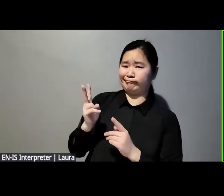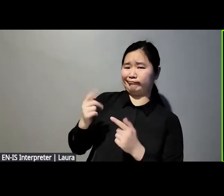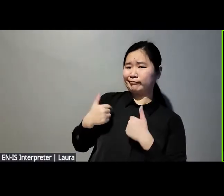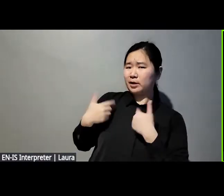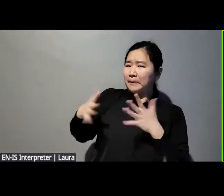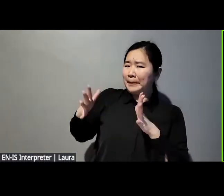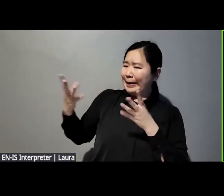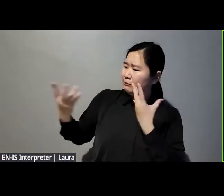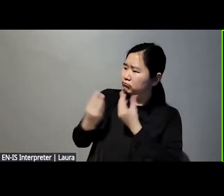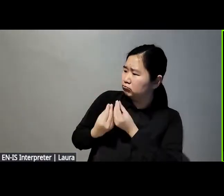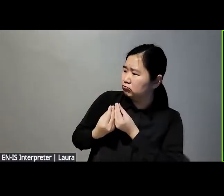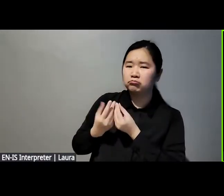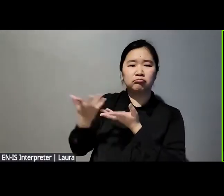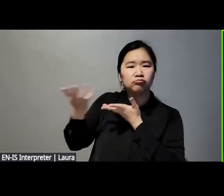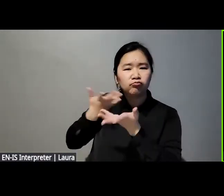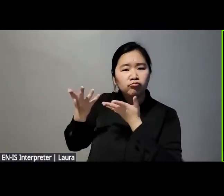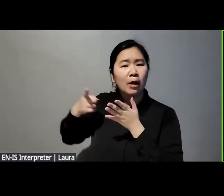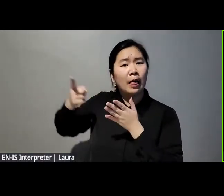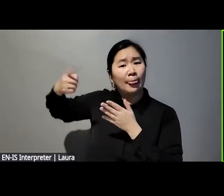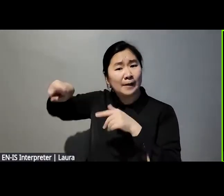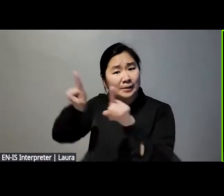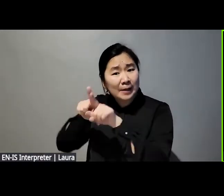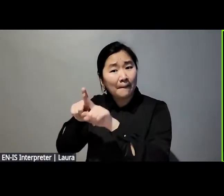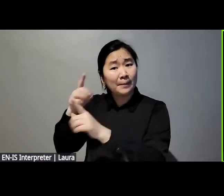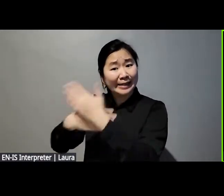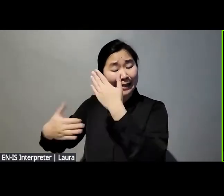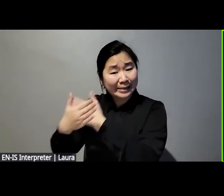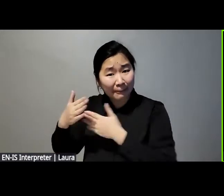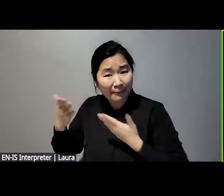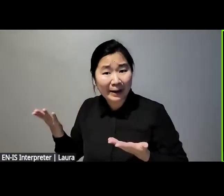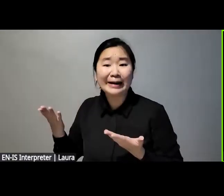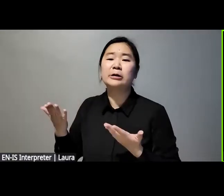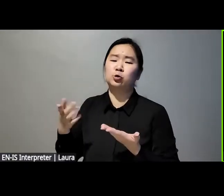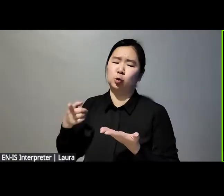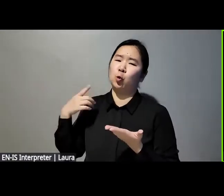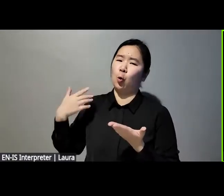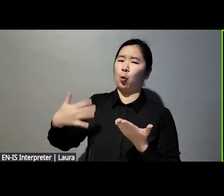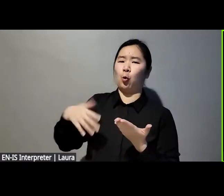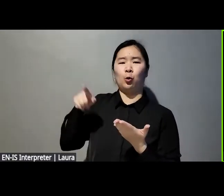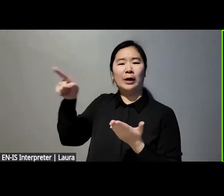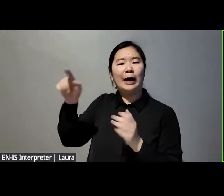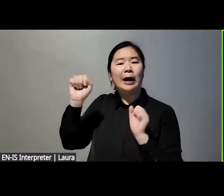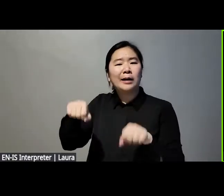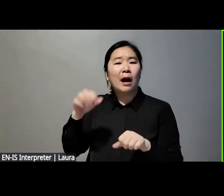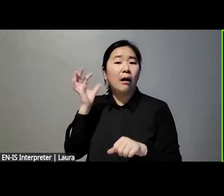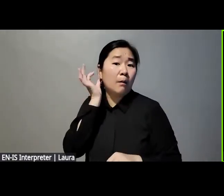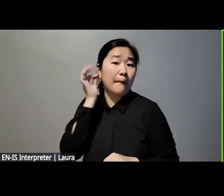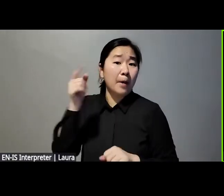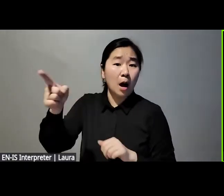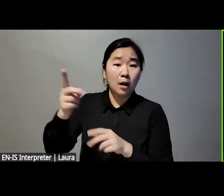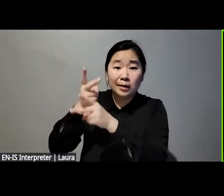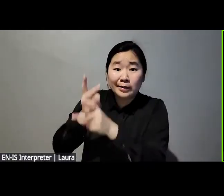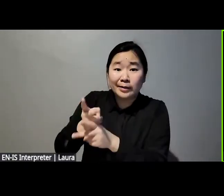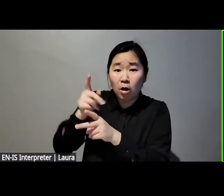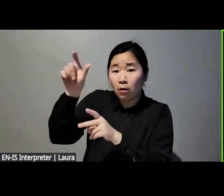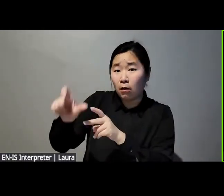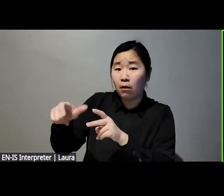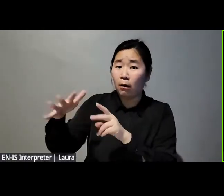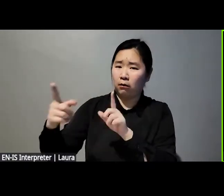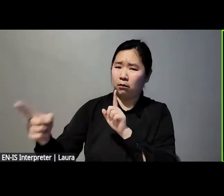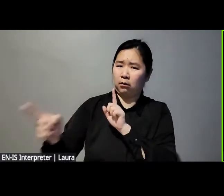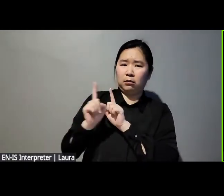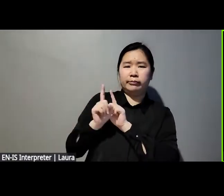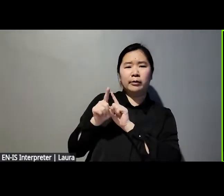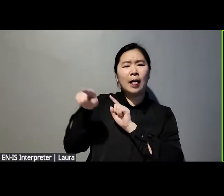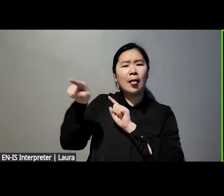informed discussion that was allowing people to give their input on how stigma can be reduced. And then tackling structural stigma is a